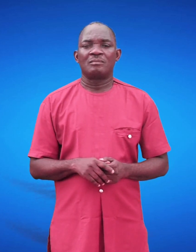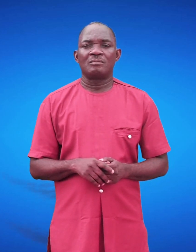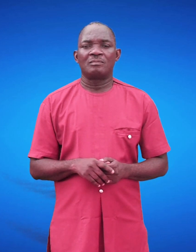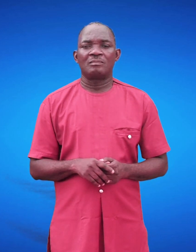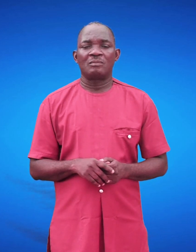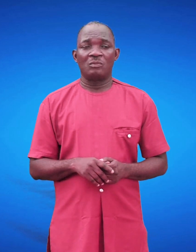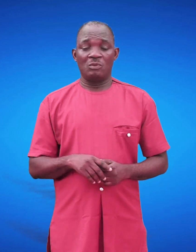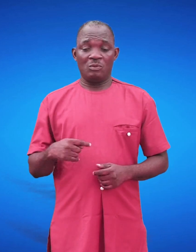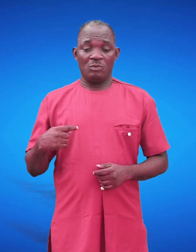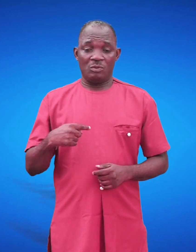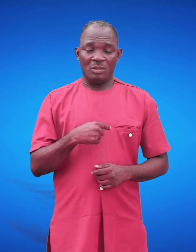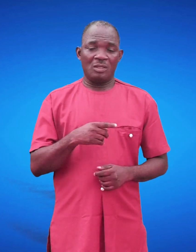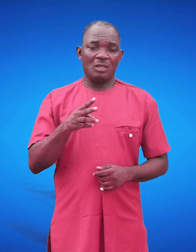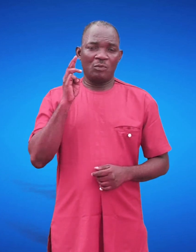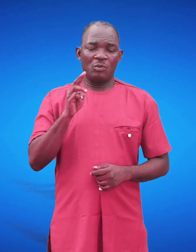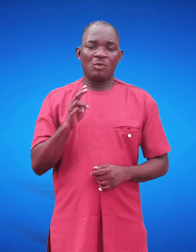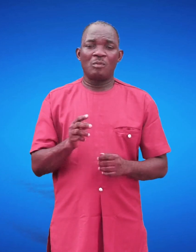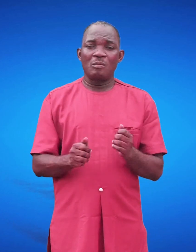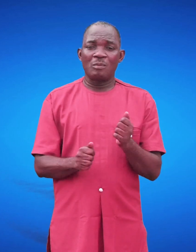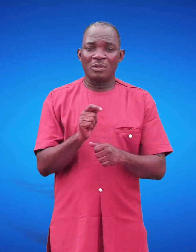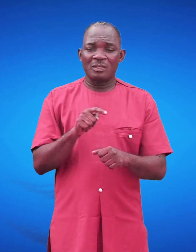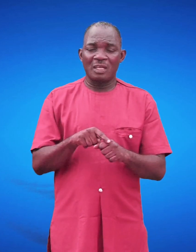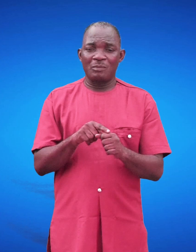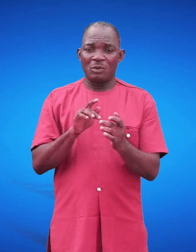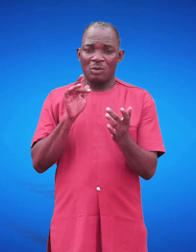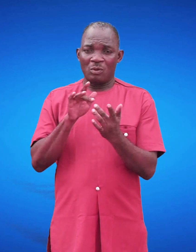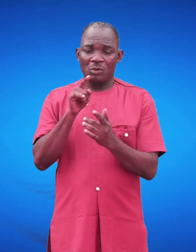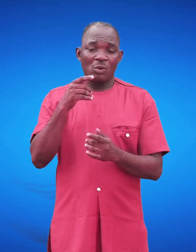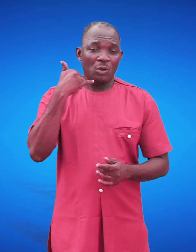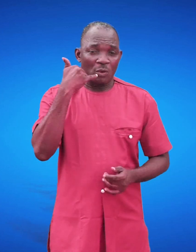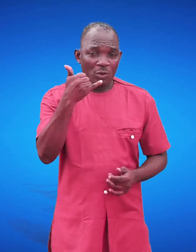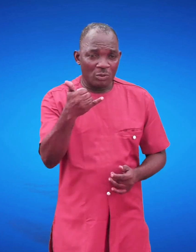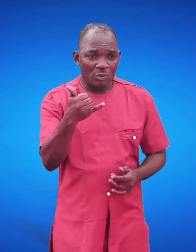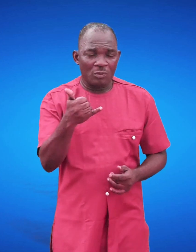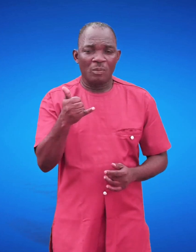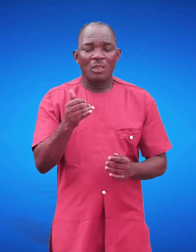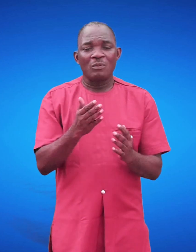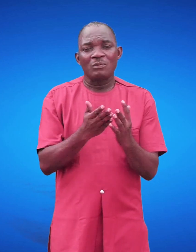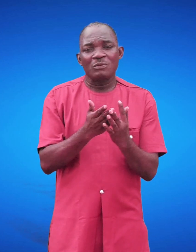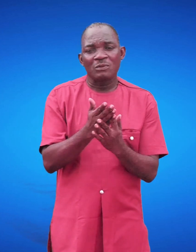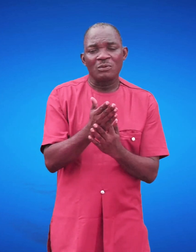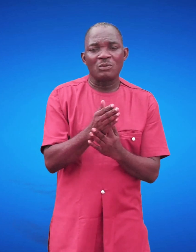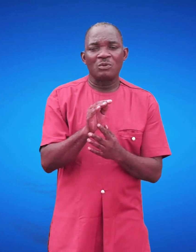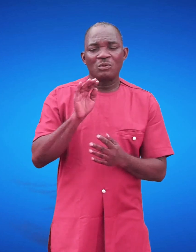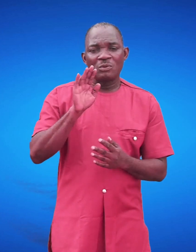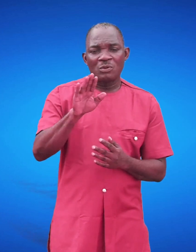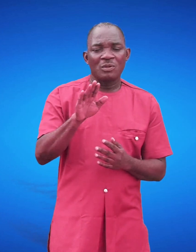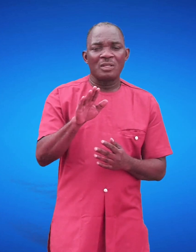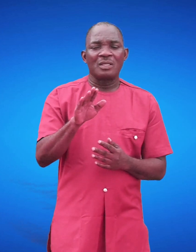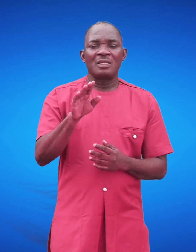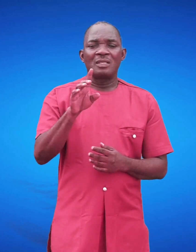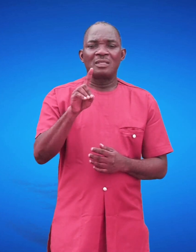we will usually contact you via your